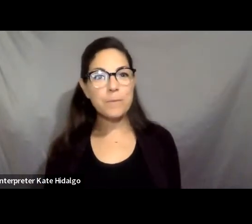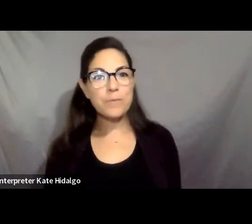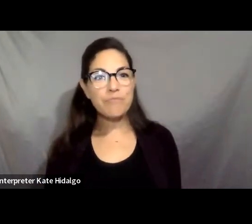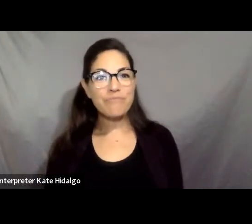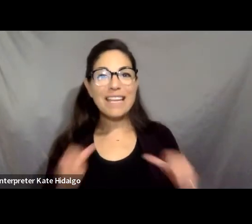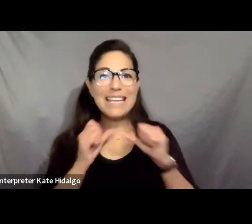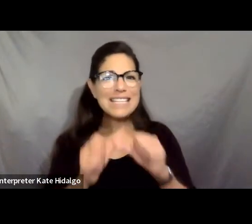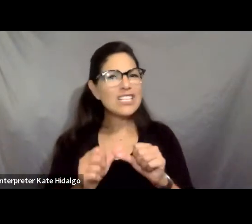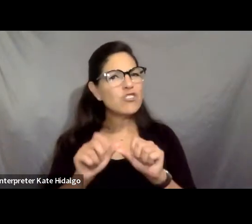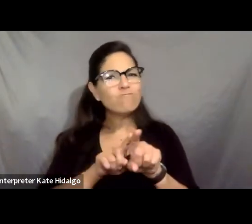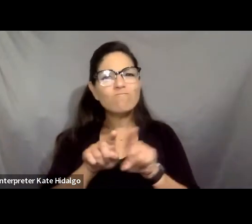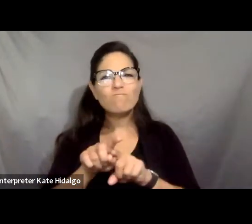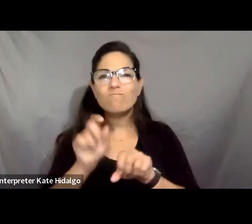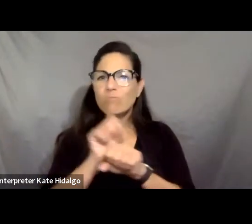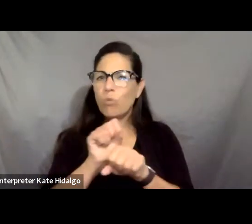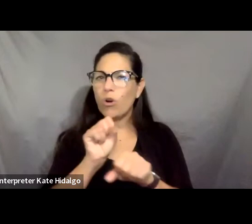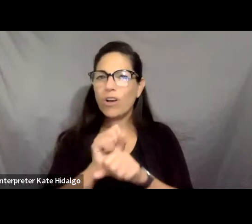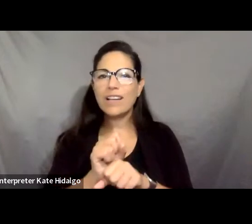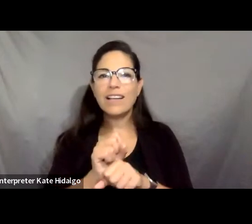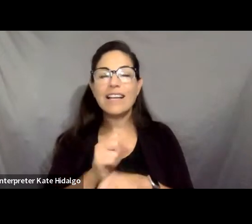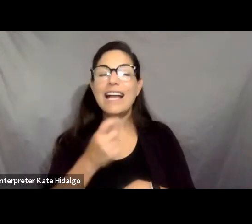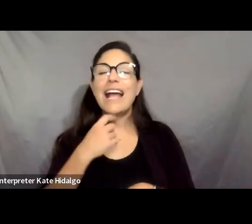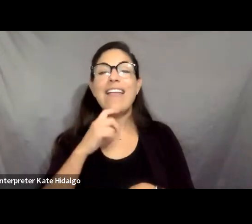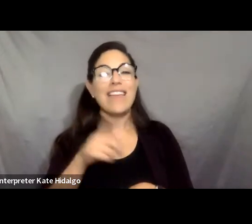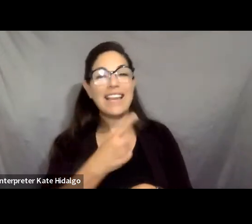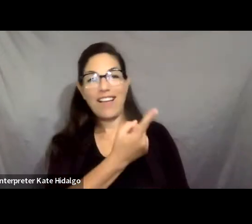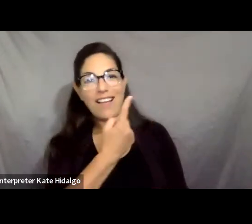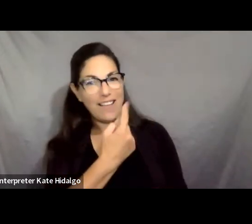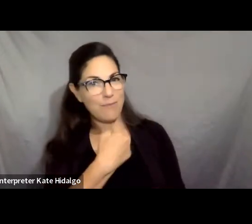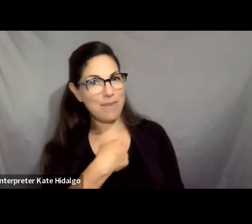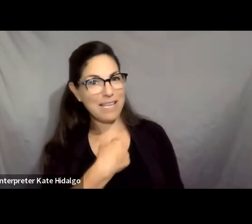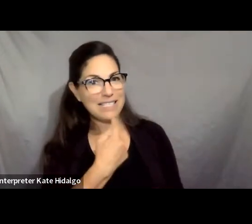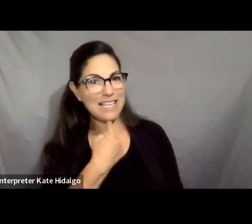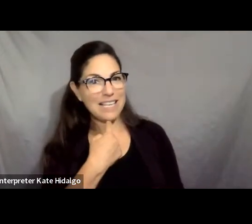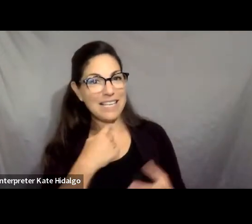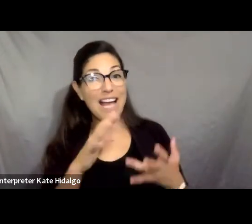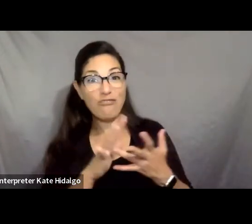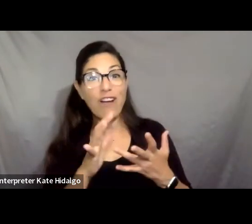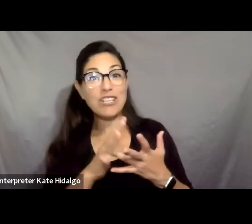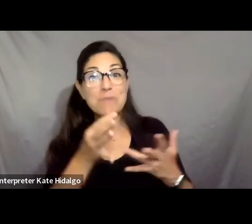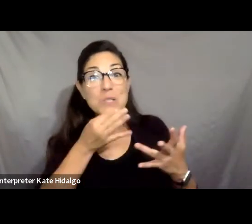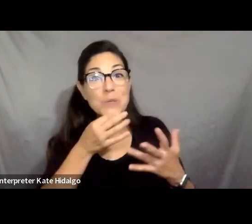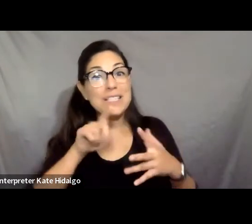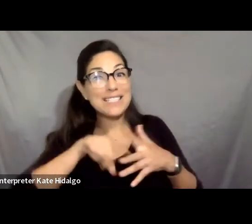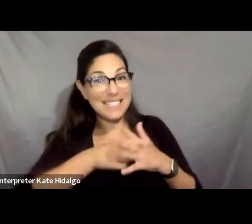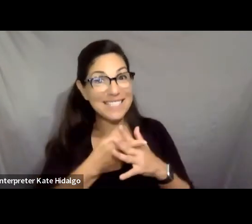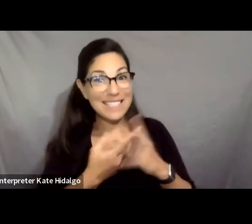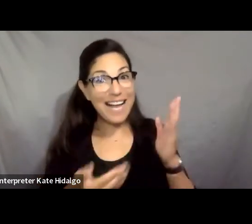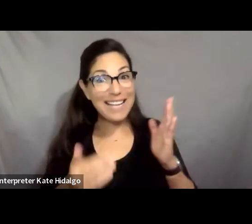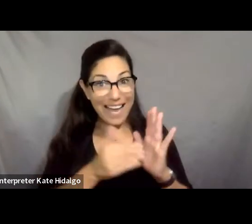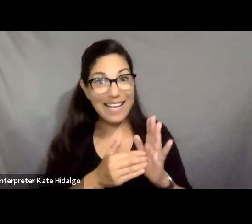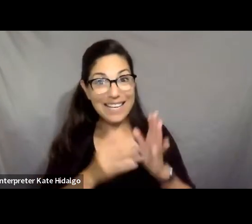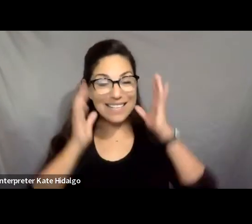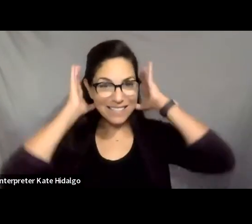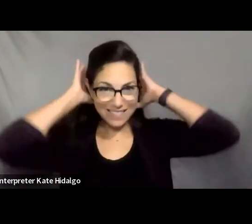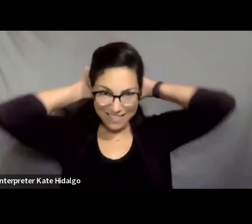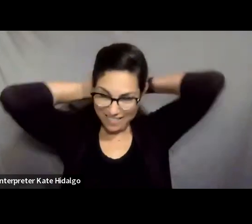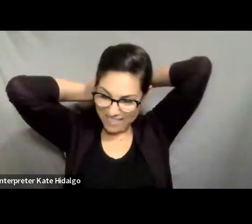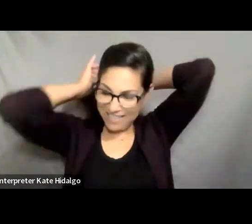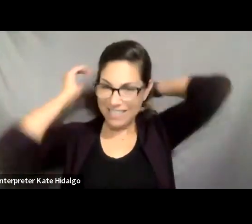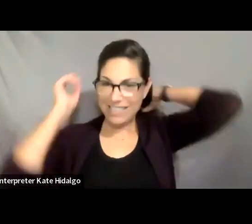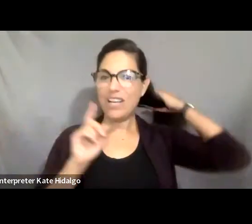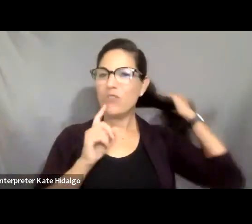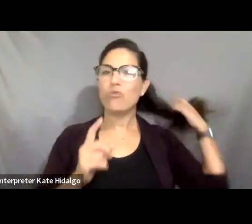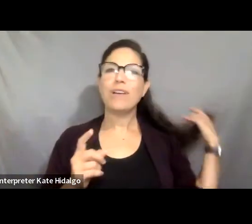Continue doing what you're doing." And he's then brightened and said, "I have a freshman coming in next year." And it was